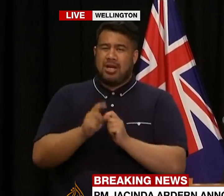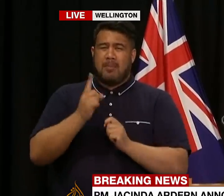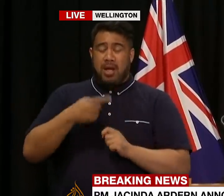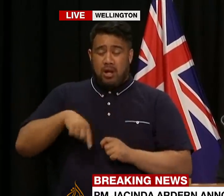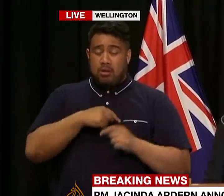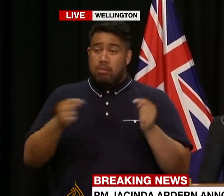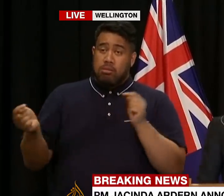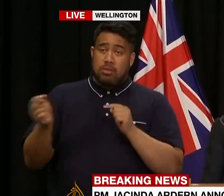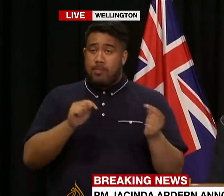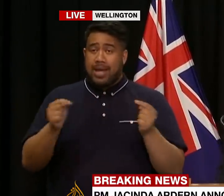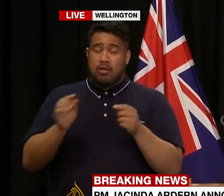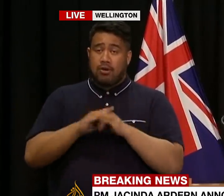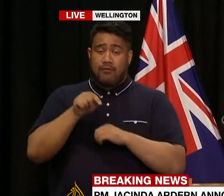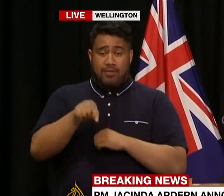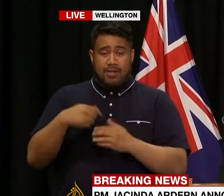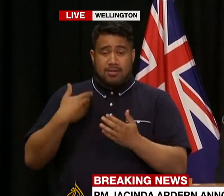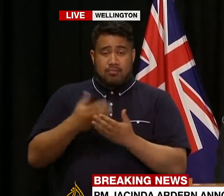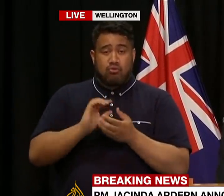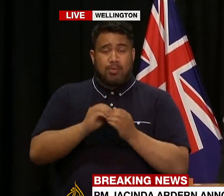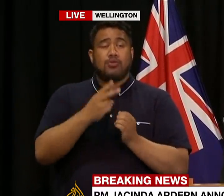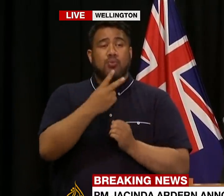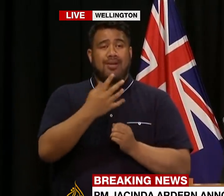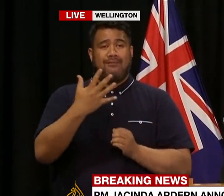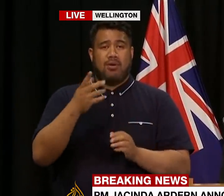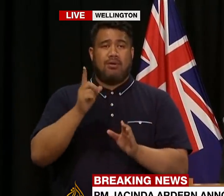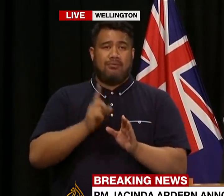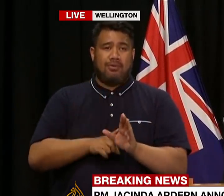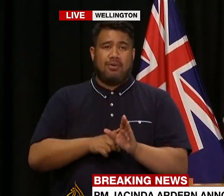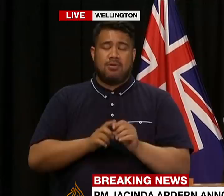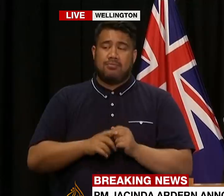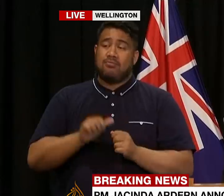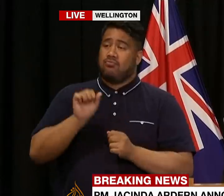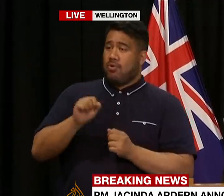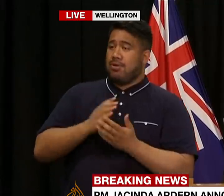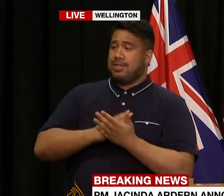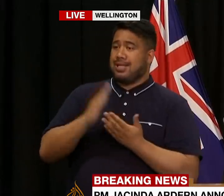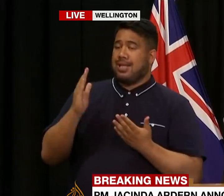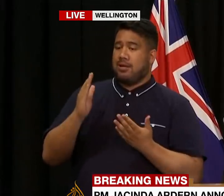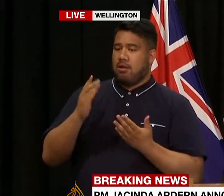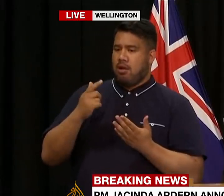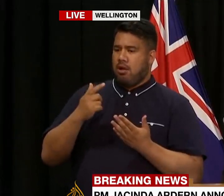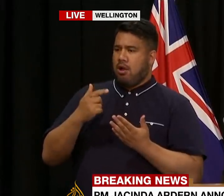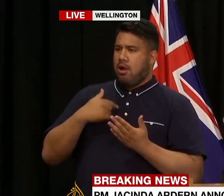years. Yeah, and there have been repeat attempts, and that's clear in some of the dates that I've shared with you.